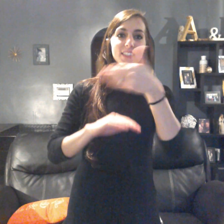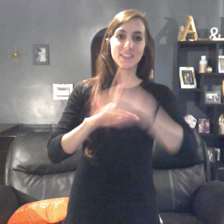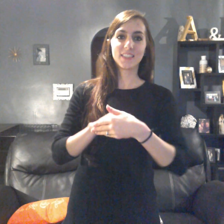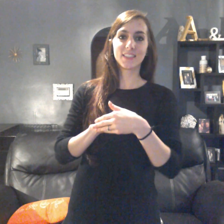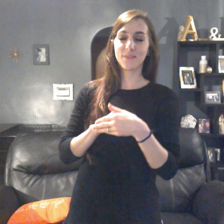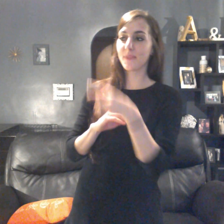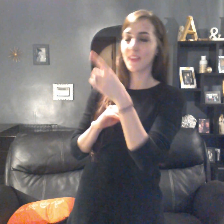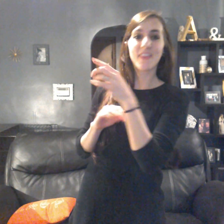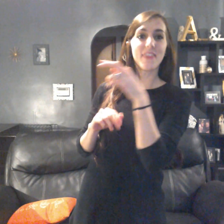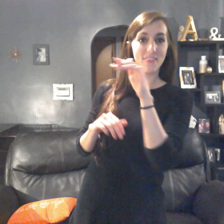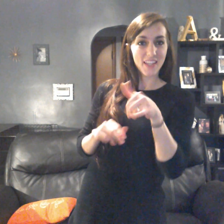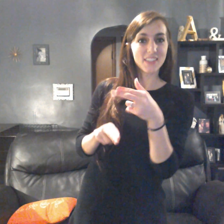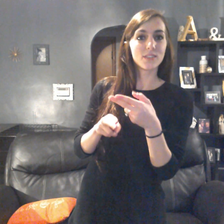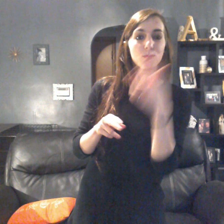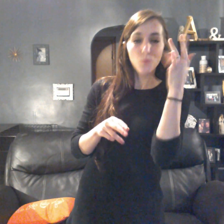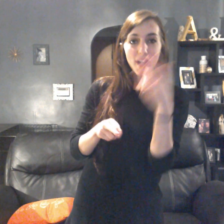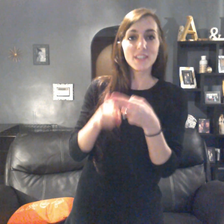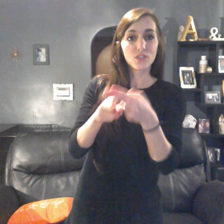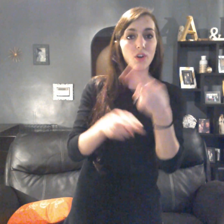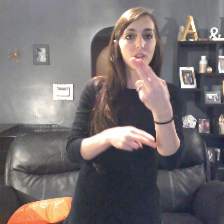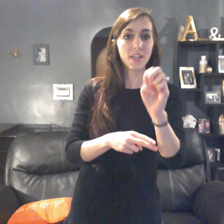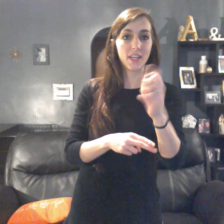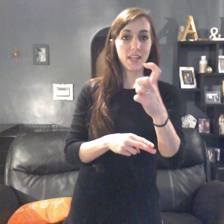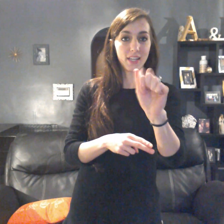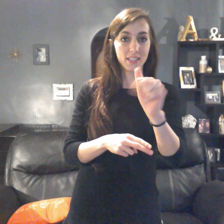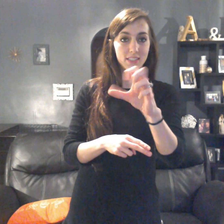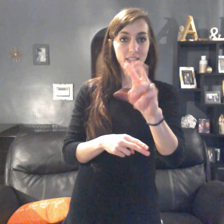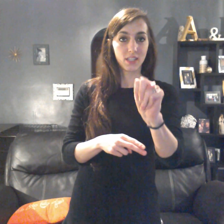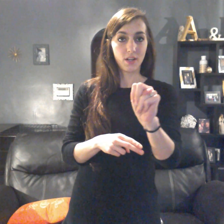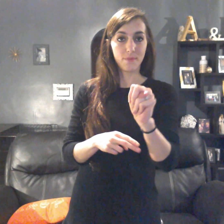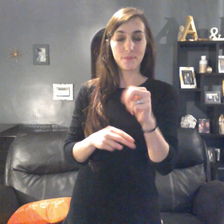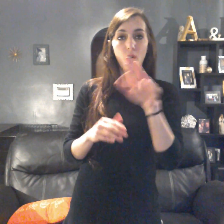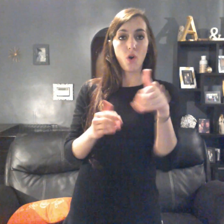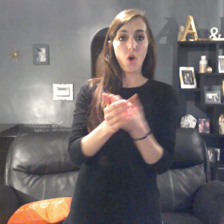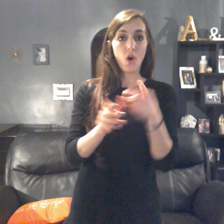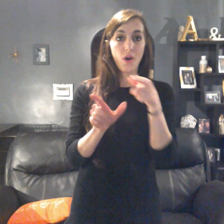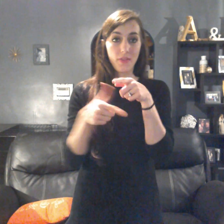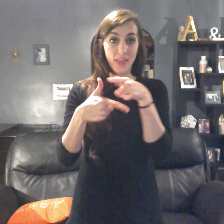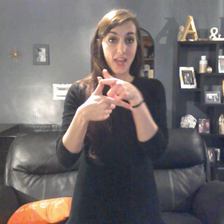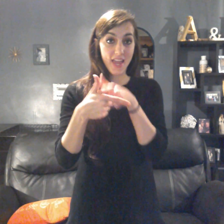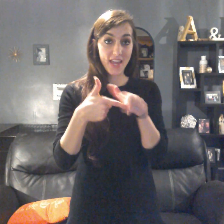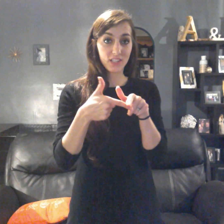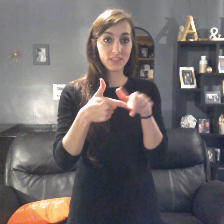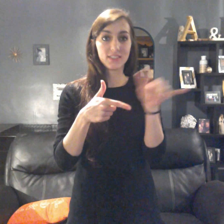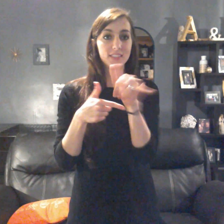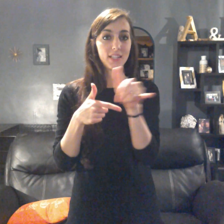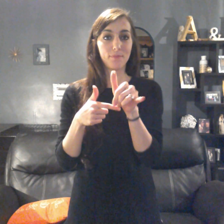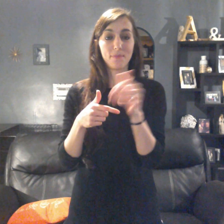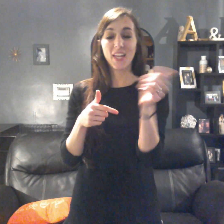because every angle is the same. But anything that has 6 sides is considered a hexagon. What about this